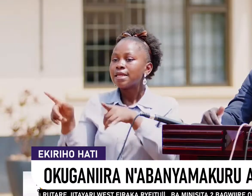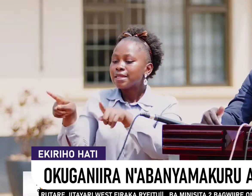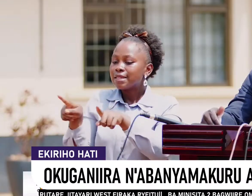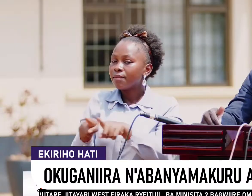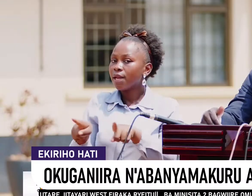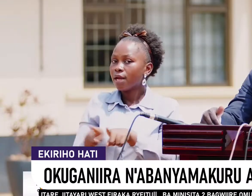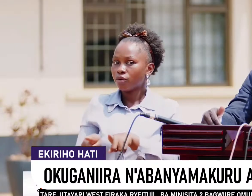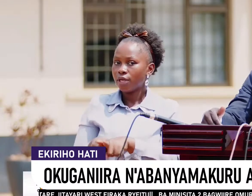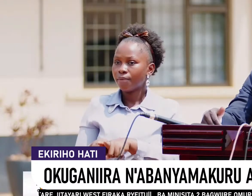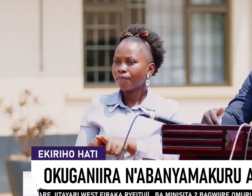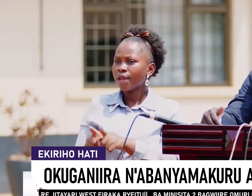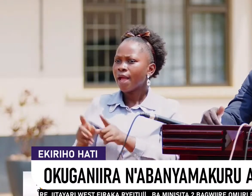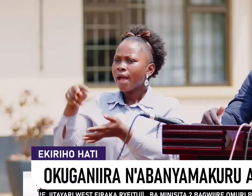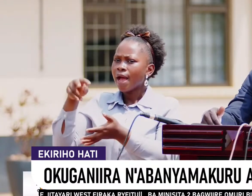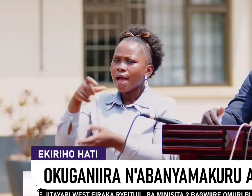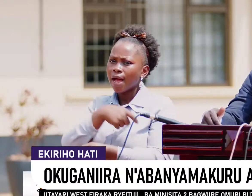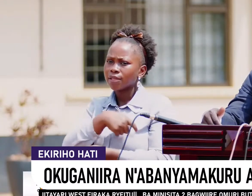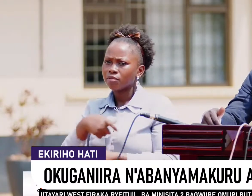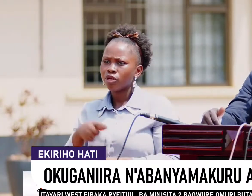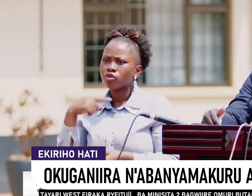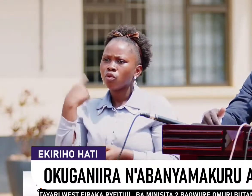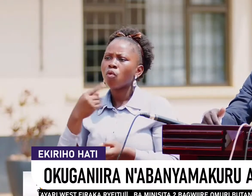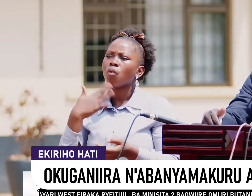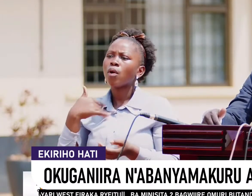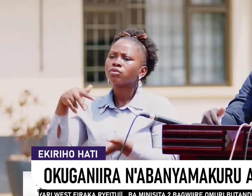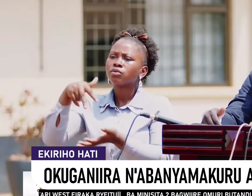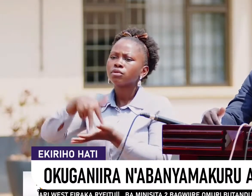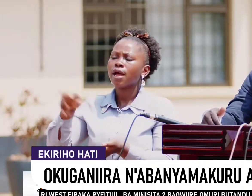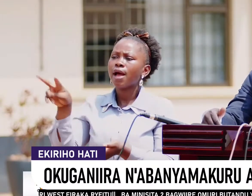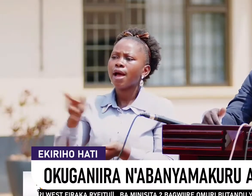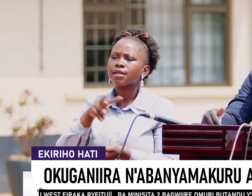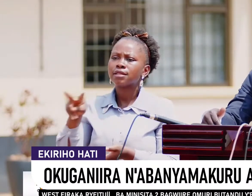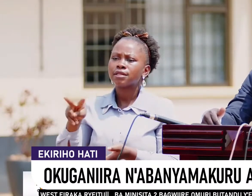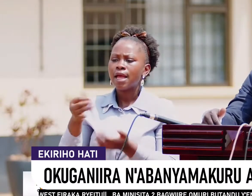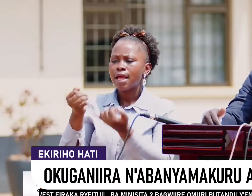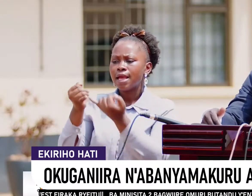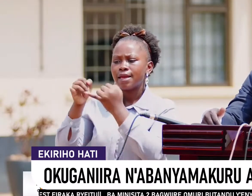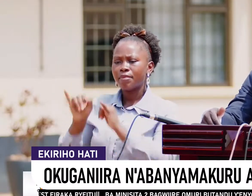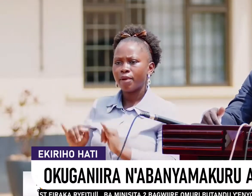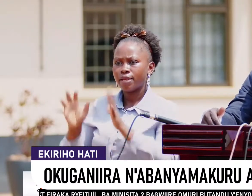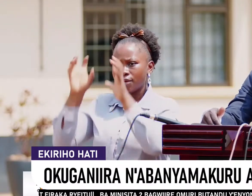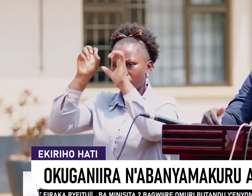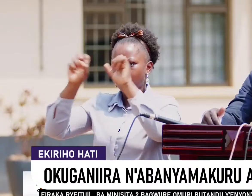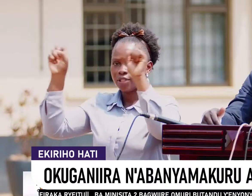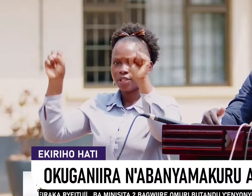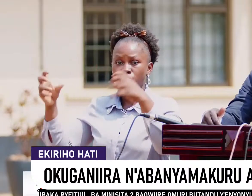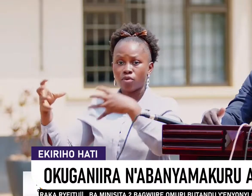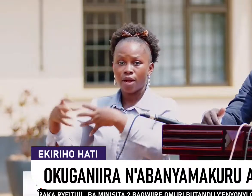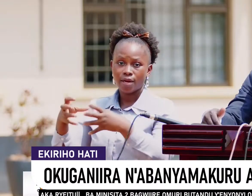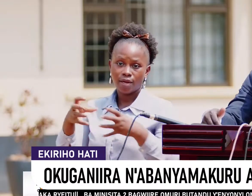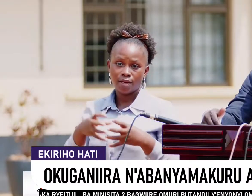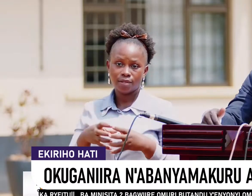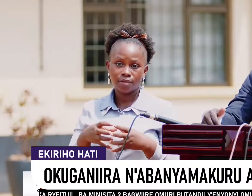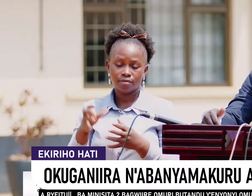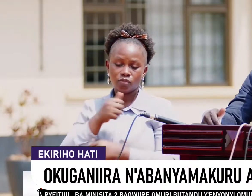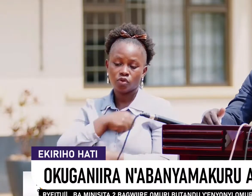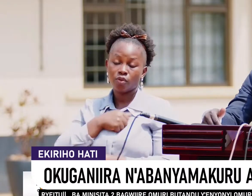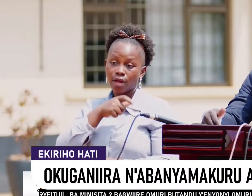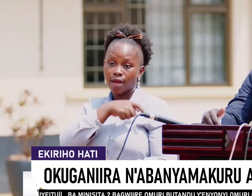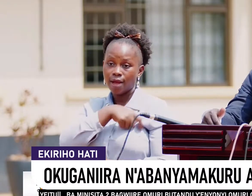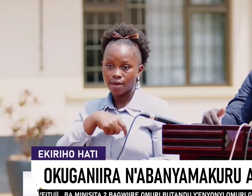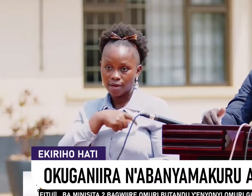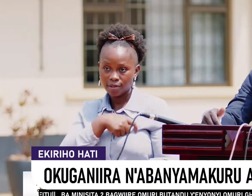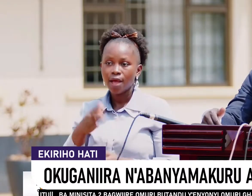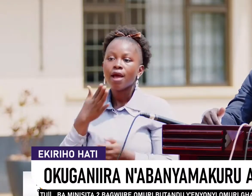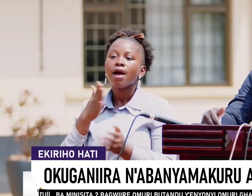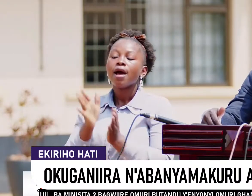Similarly, aspirants who intend to contest as independent presidential candidates and